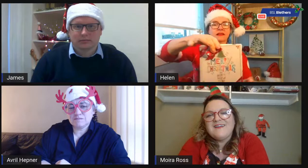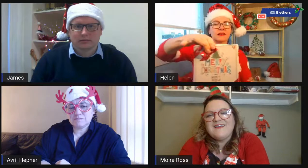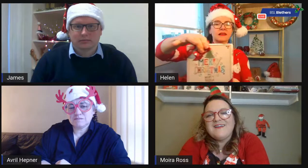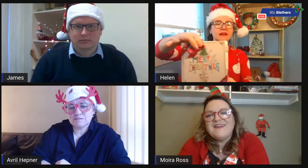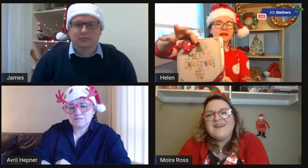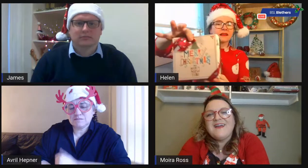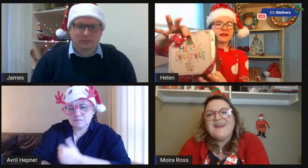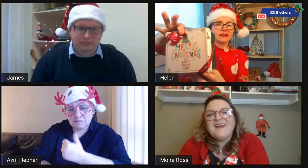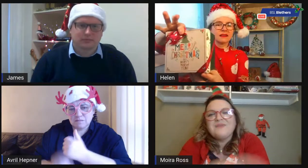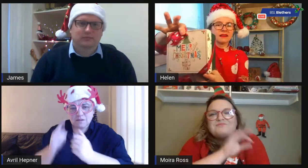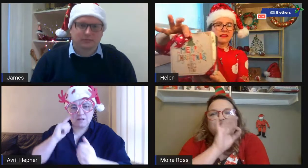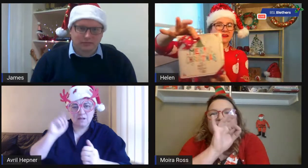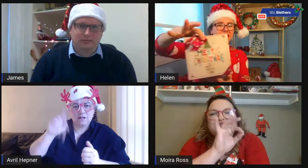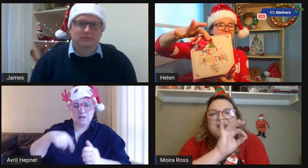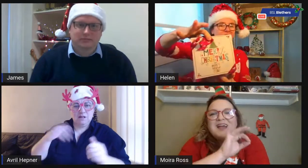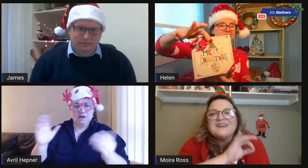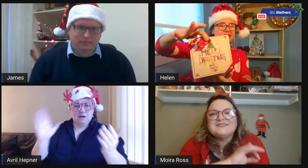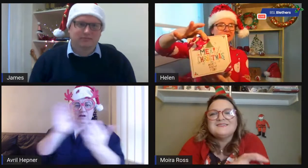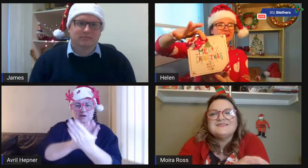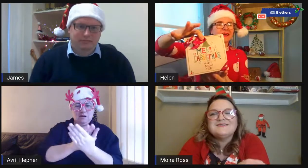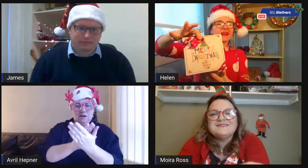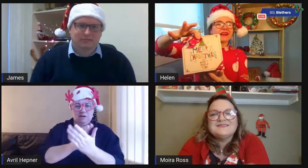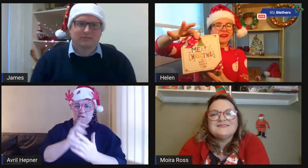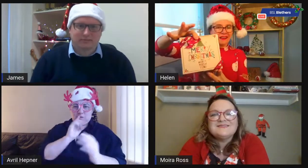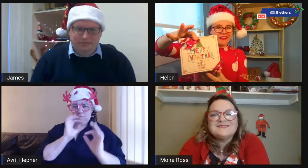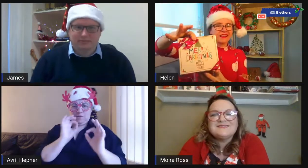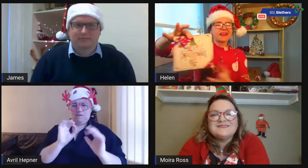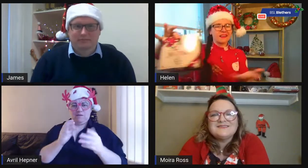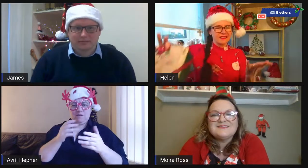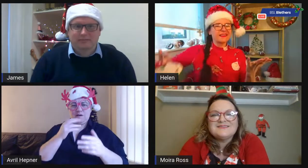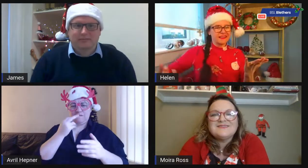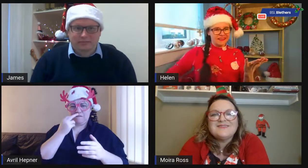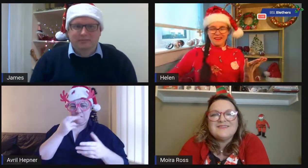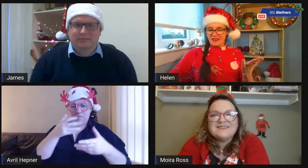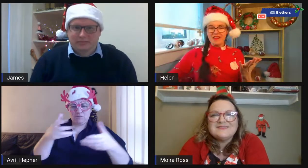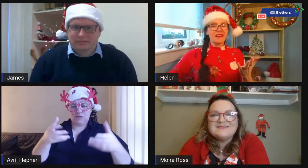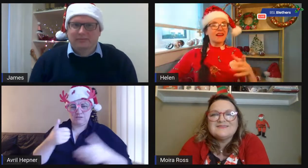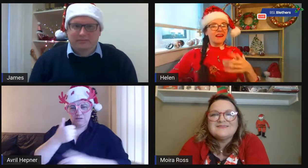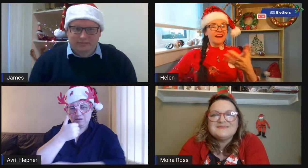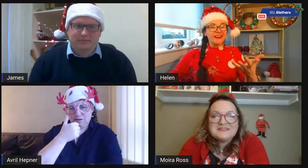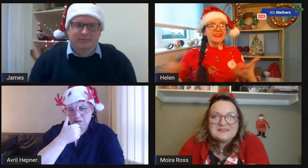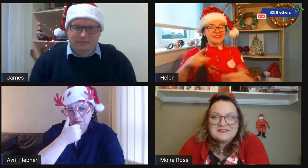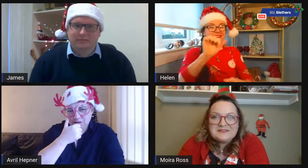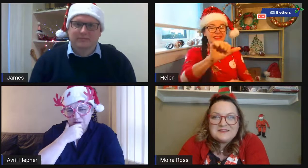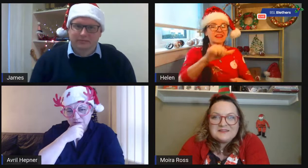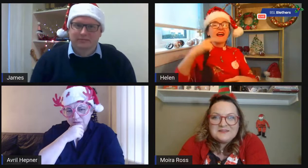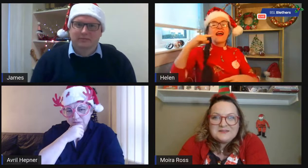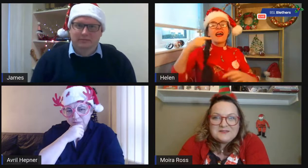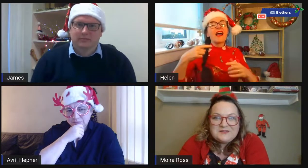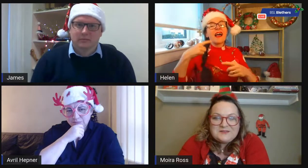by just putting that in, you've got your wee bows, keep it in And place. it covers up all of that writing, and it looks like a fresh new